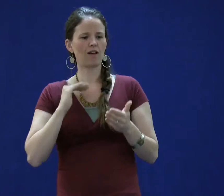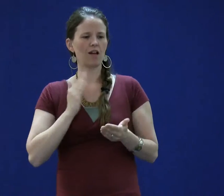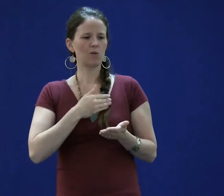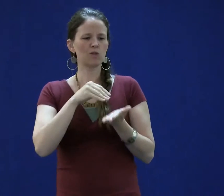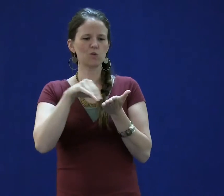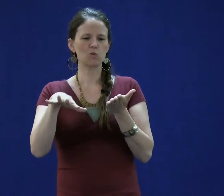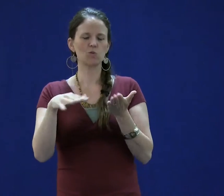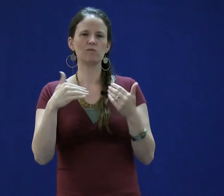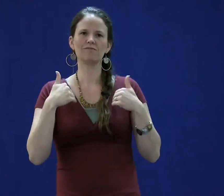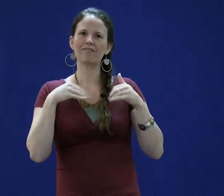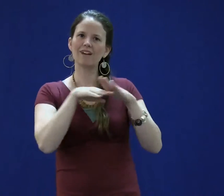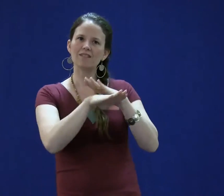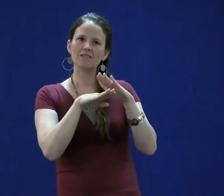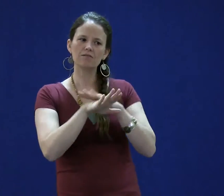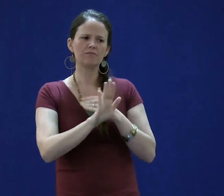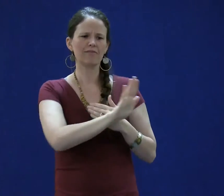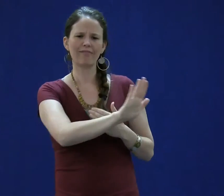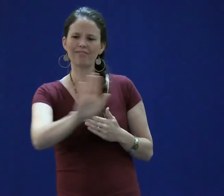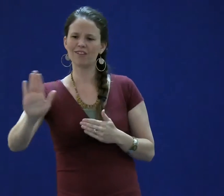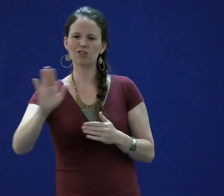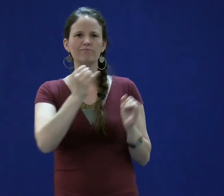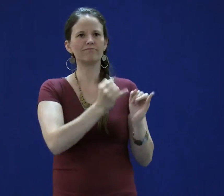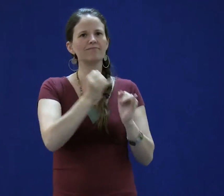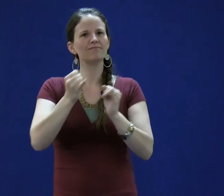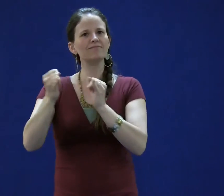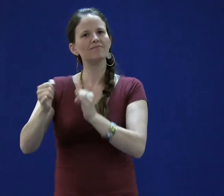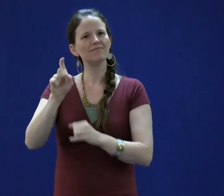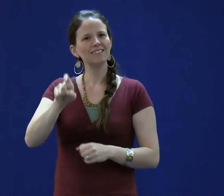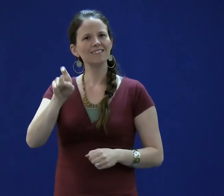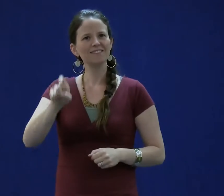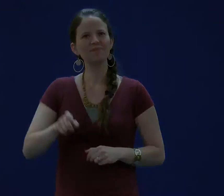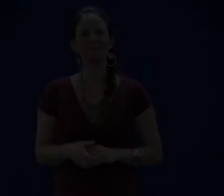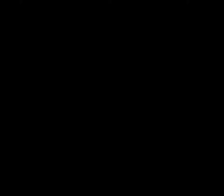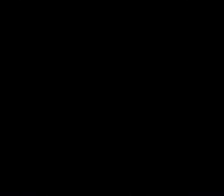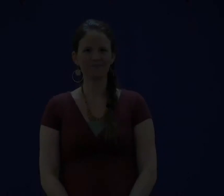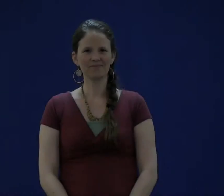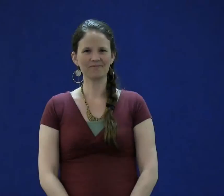We have a large number of options to meet students' individual needs for access.